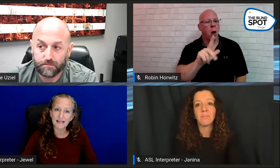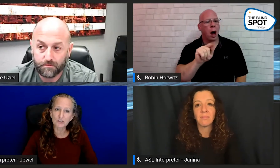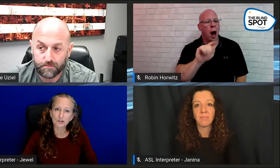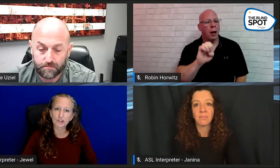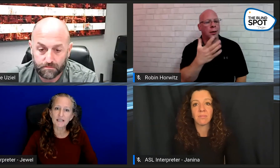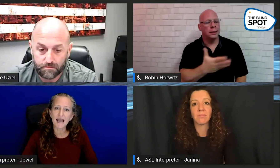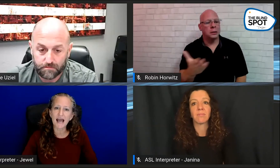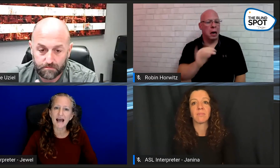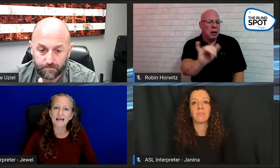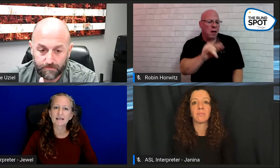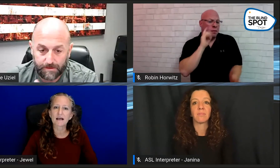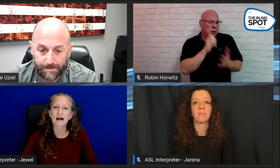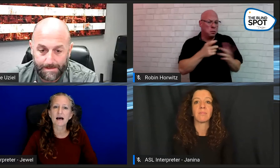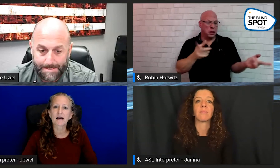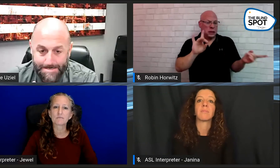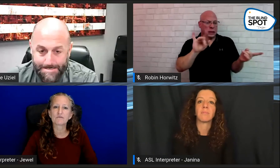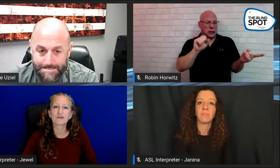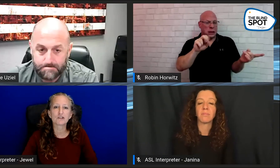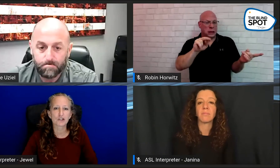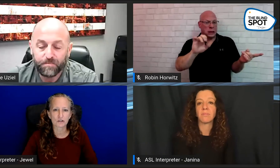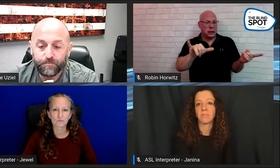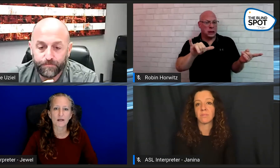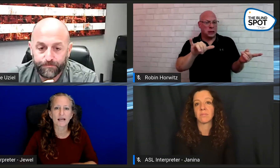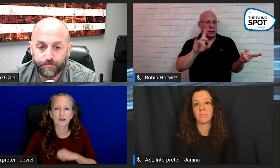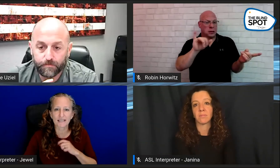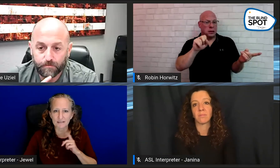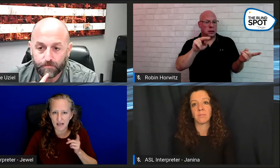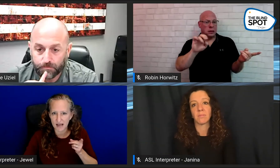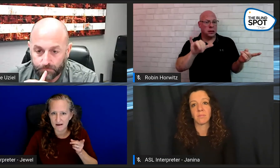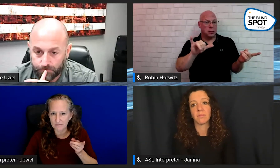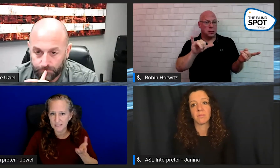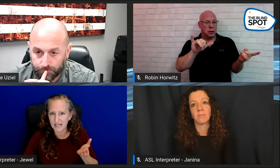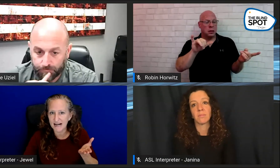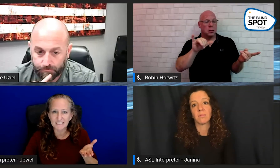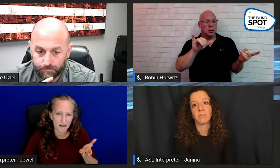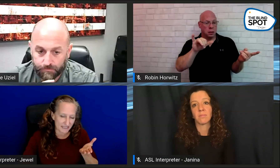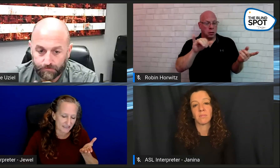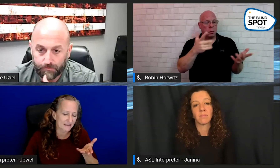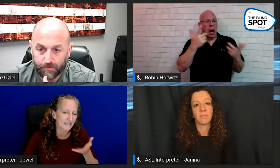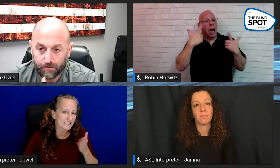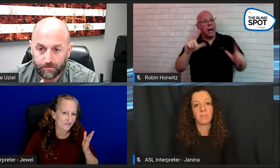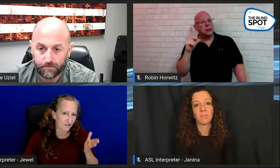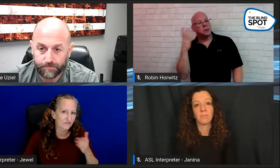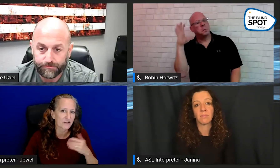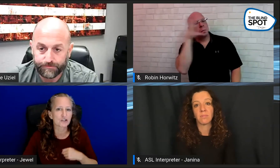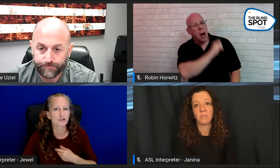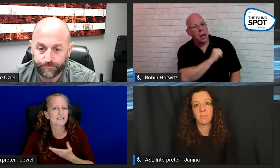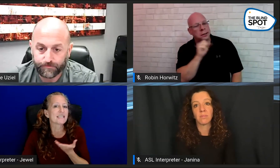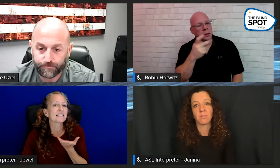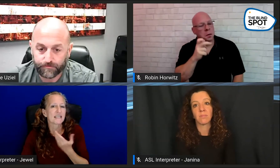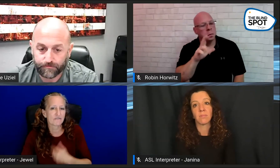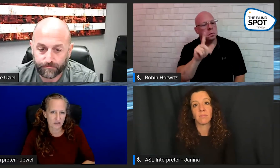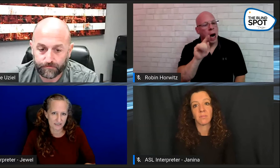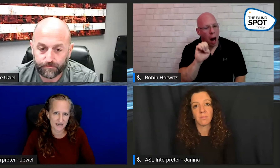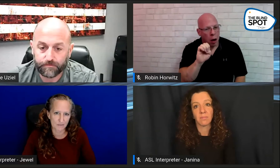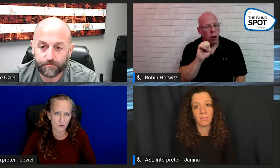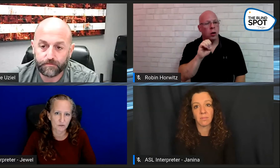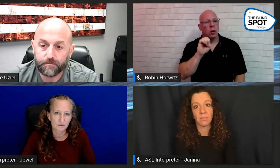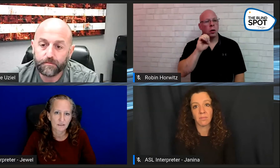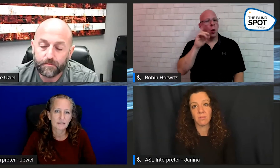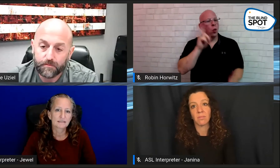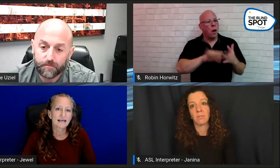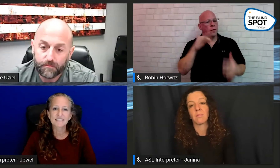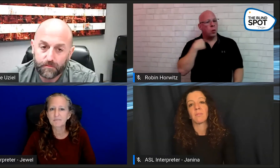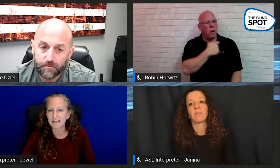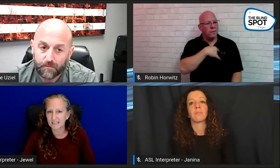do like to look at futures when I look at and I speculate things for the futures. Disney, for